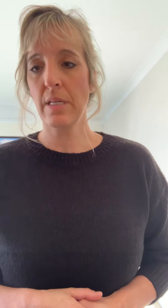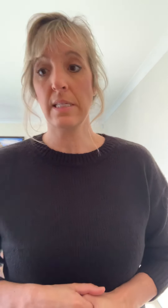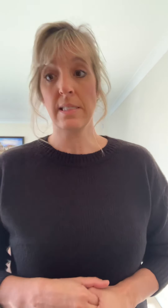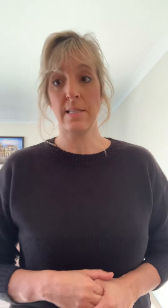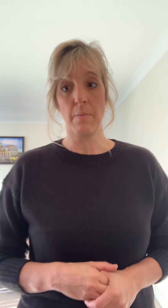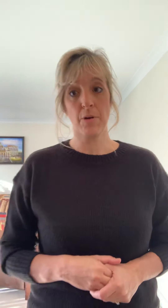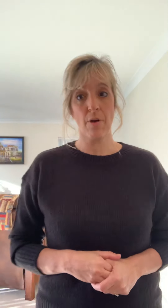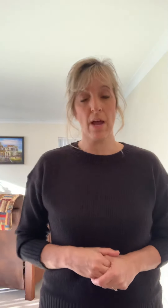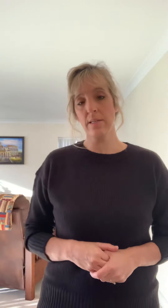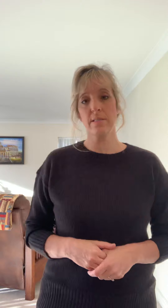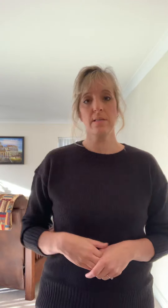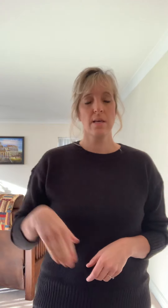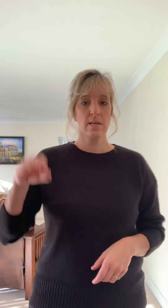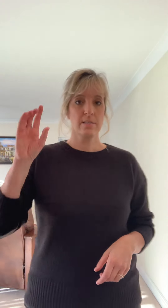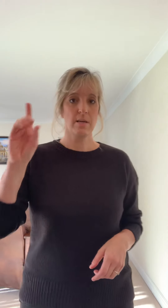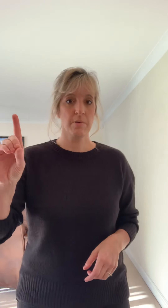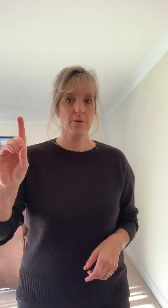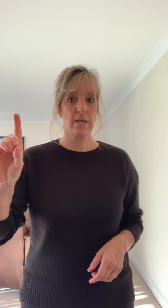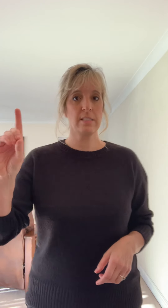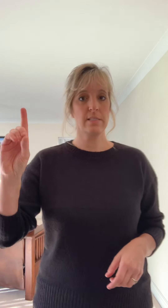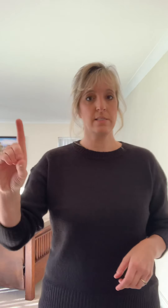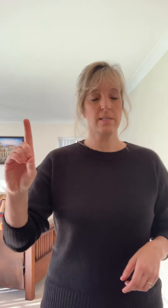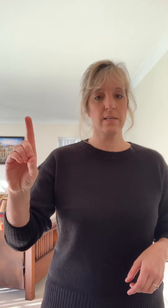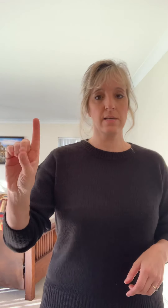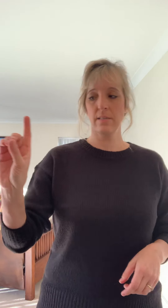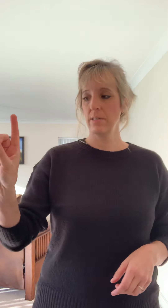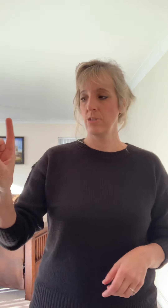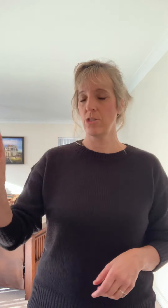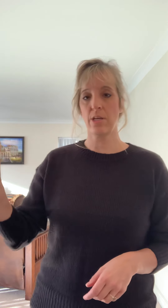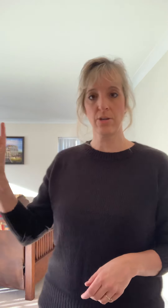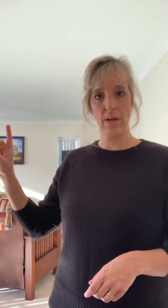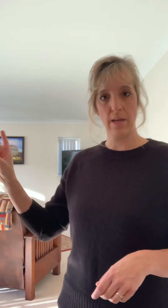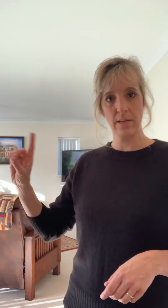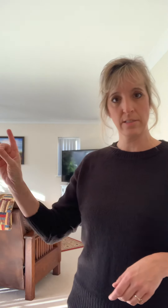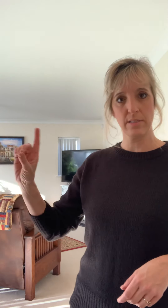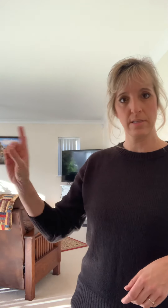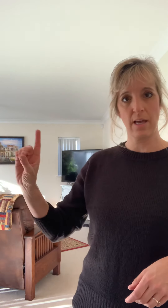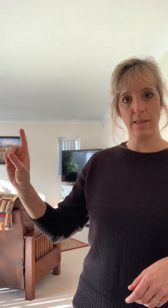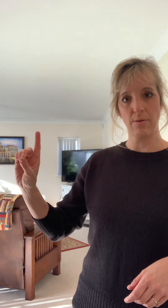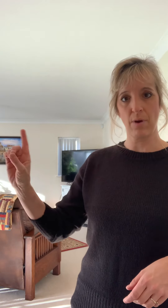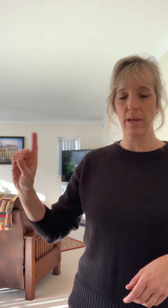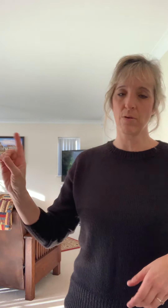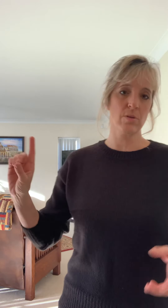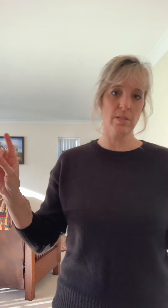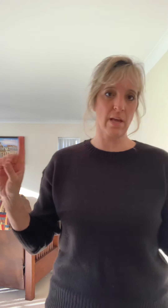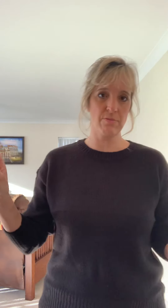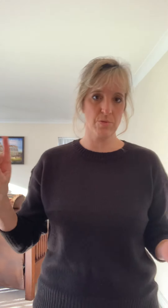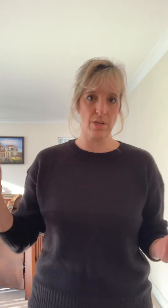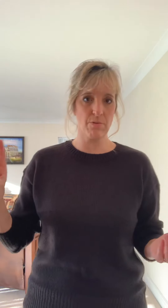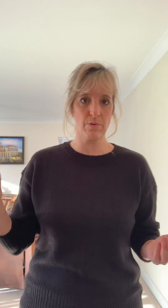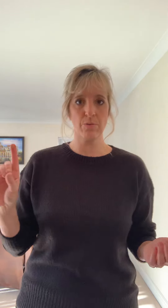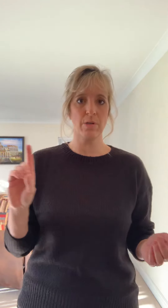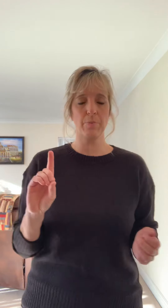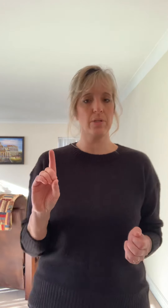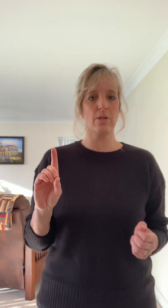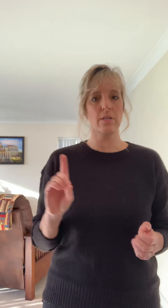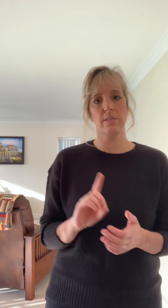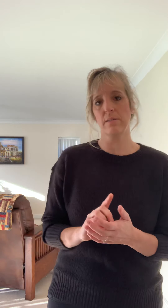is Democrat. Democrat is a D. You shake your hand at the right or the left, whichever one you want to put it on, it doesn't